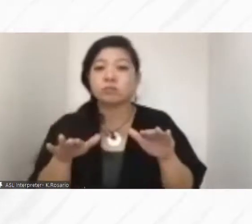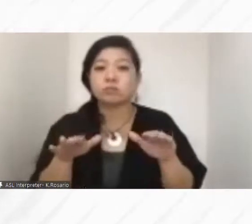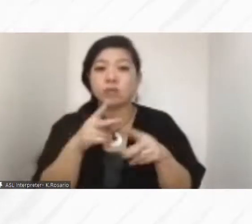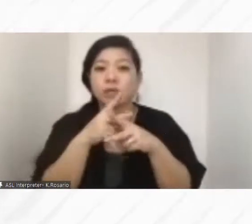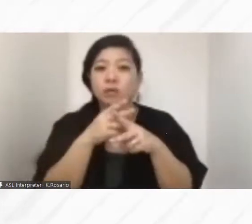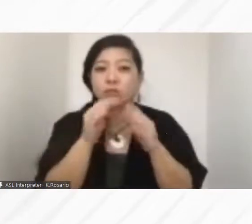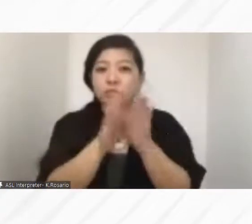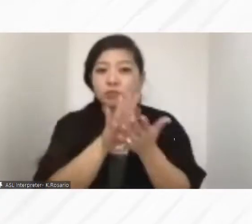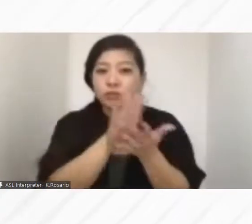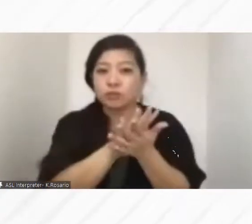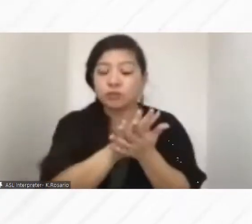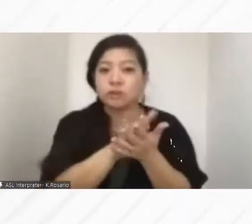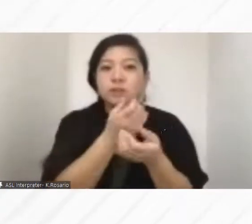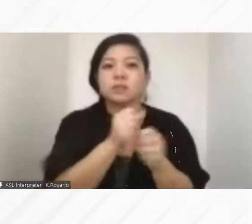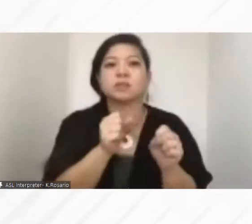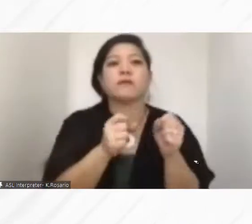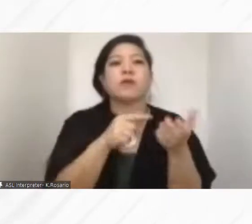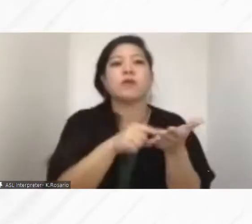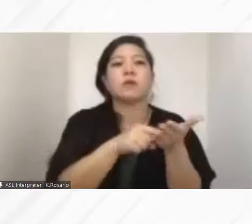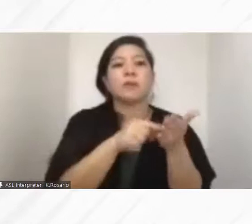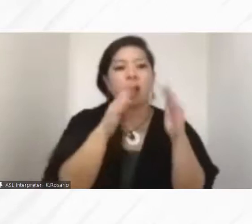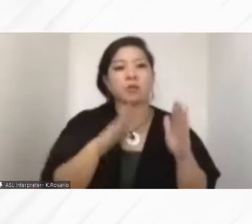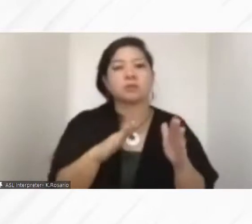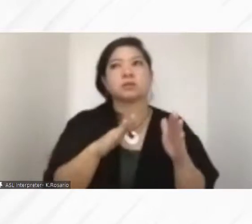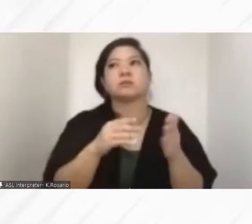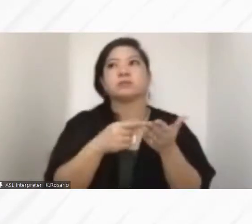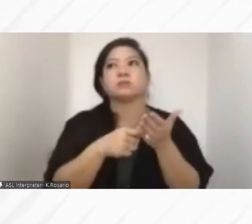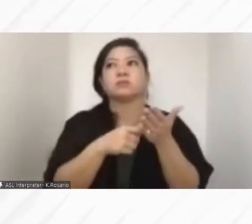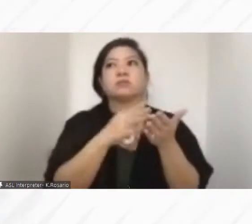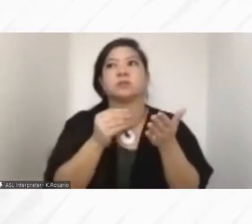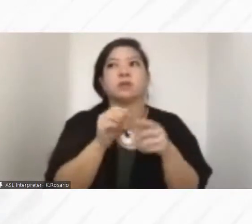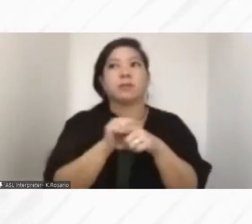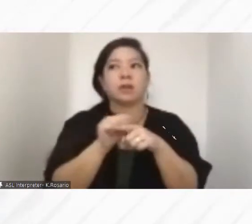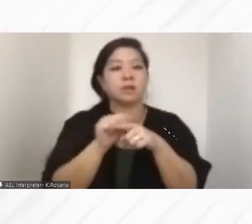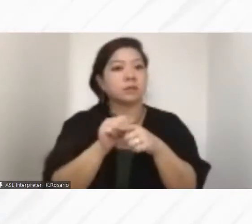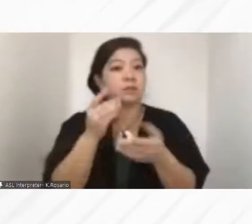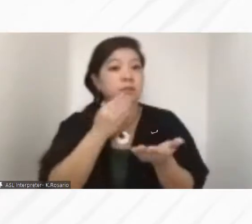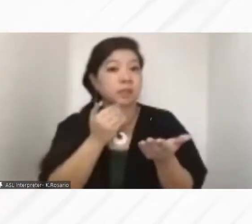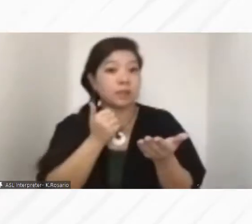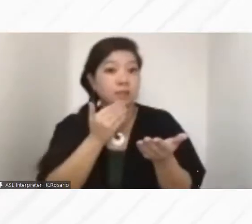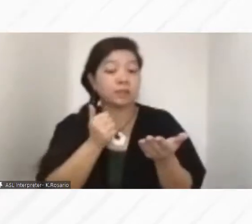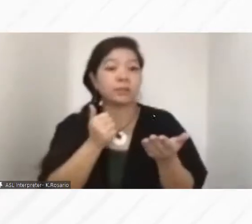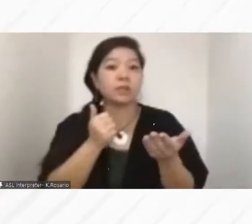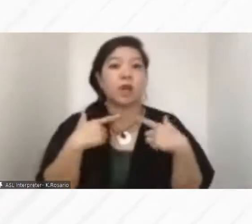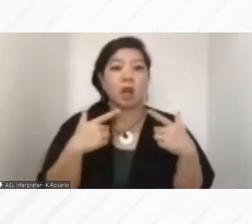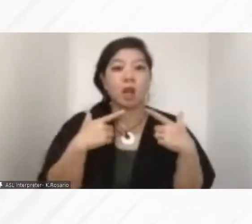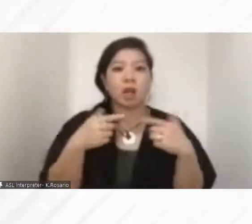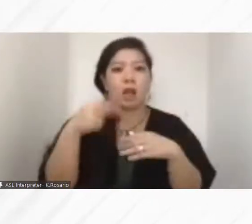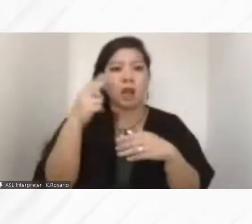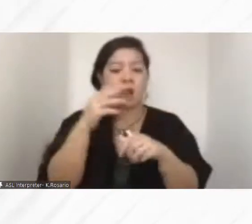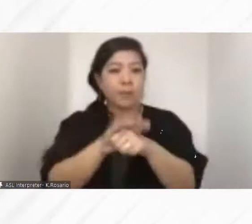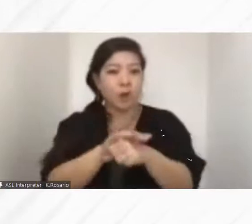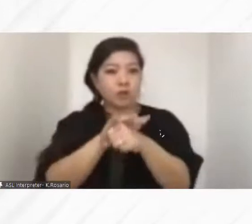housing, they contribute to medical determinants, chronic diseases such as diabetes, lung disease, and high blood pressure. And